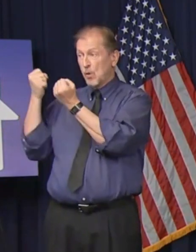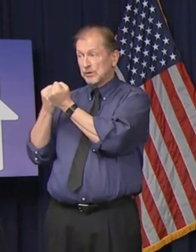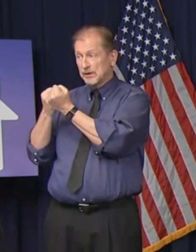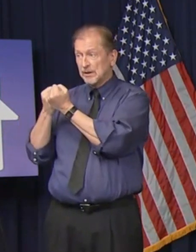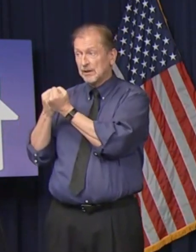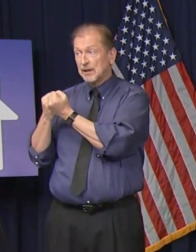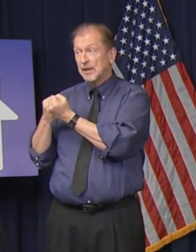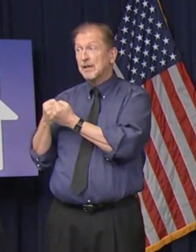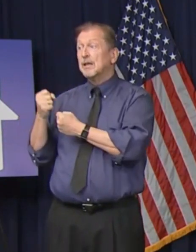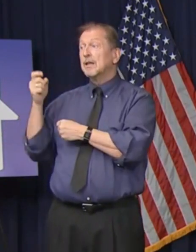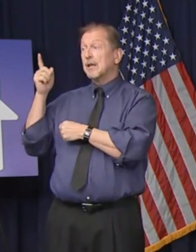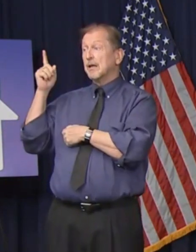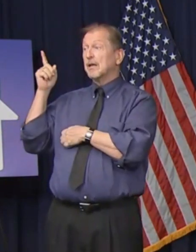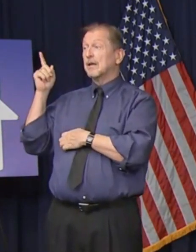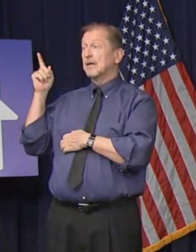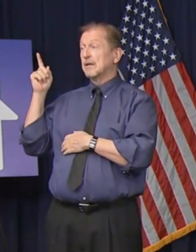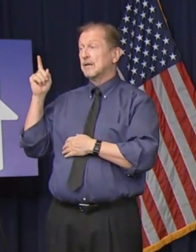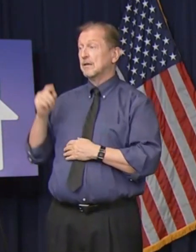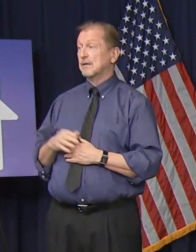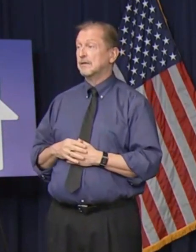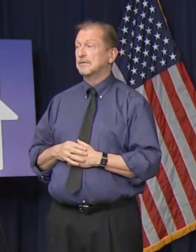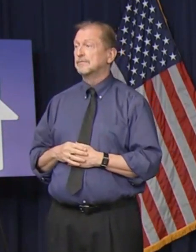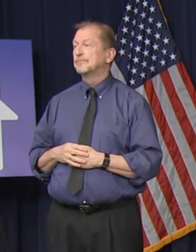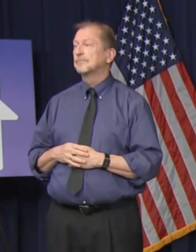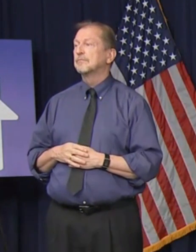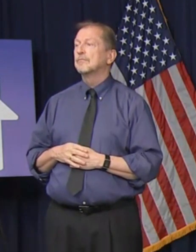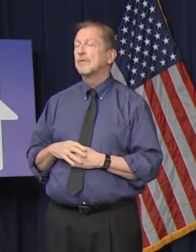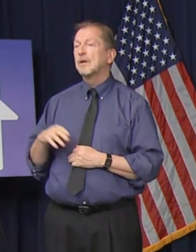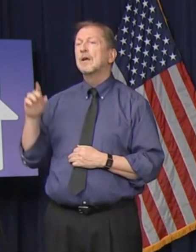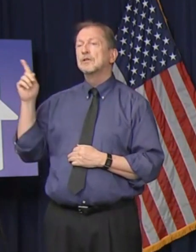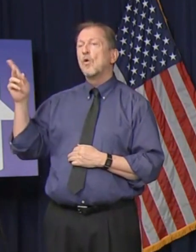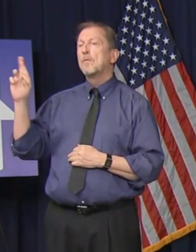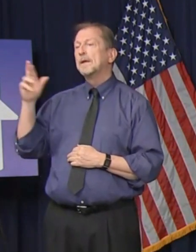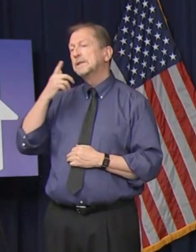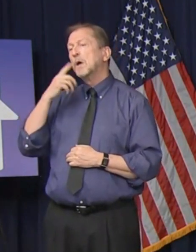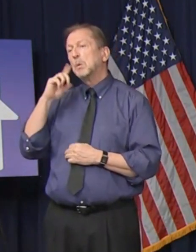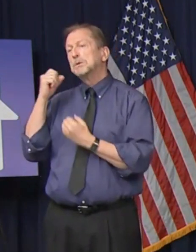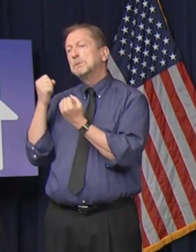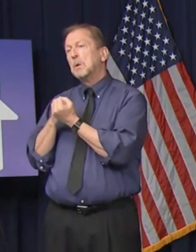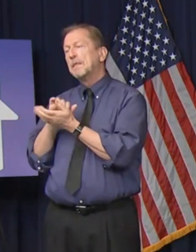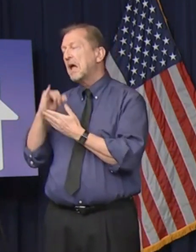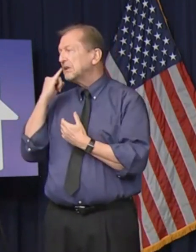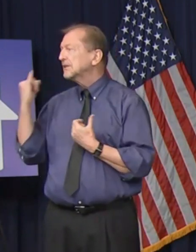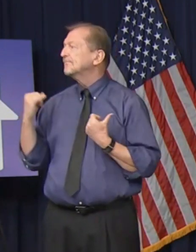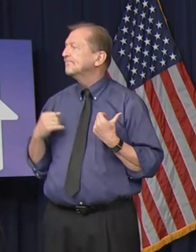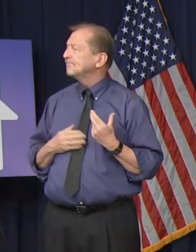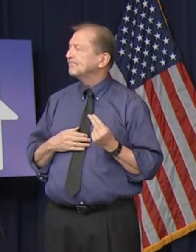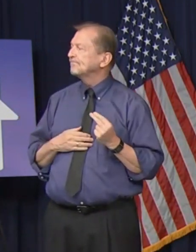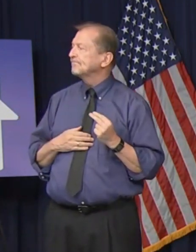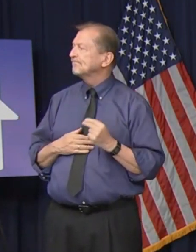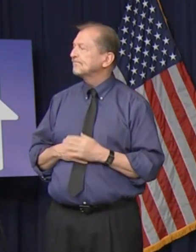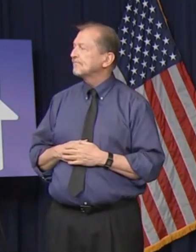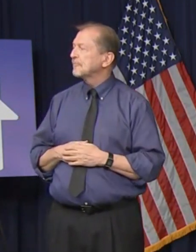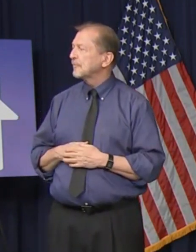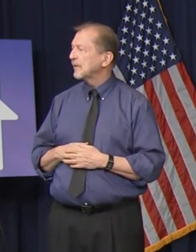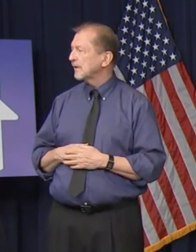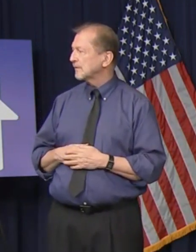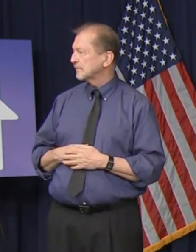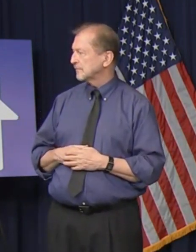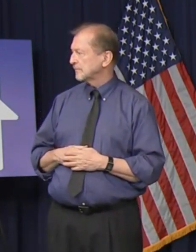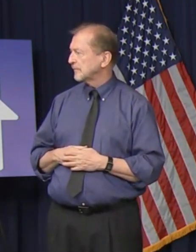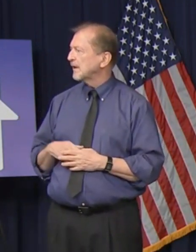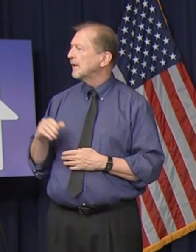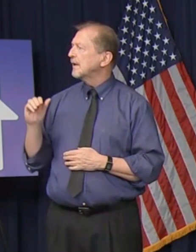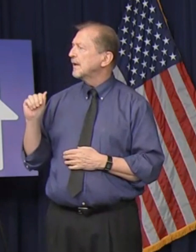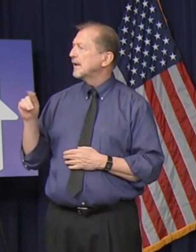This is Whip at a local radio station here in Chicago. Back on April